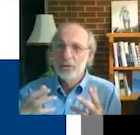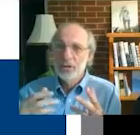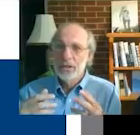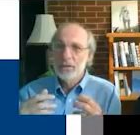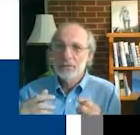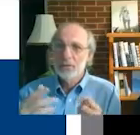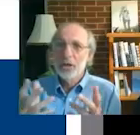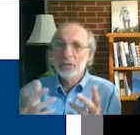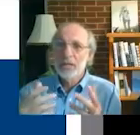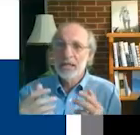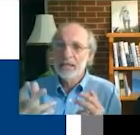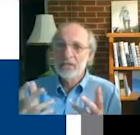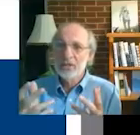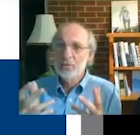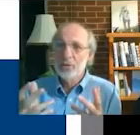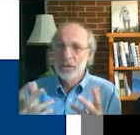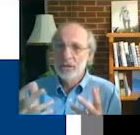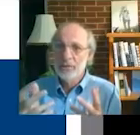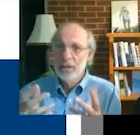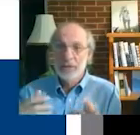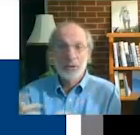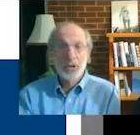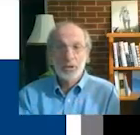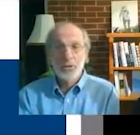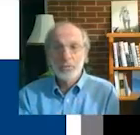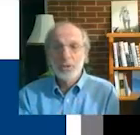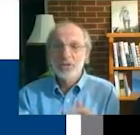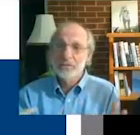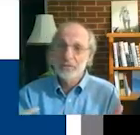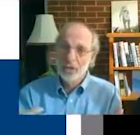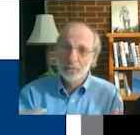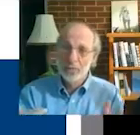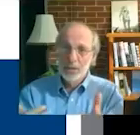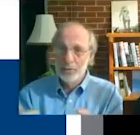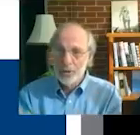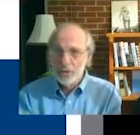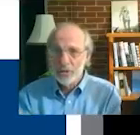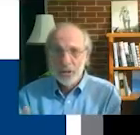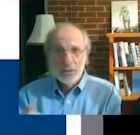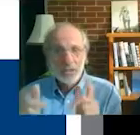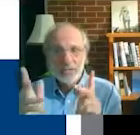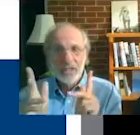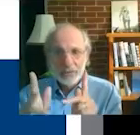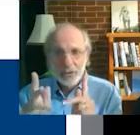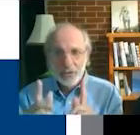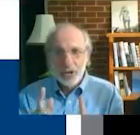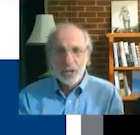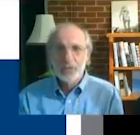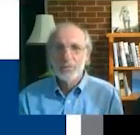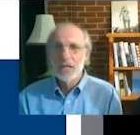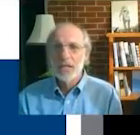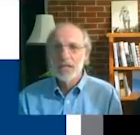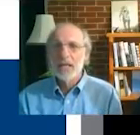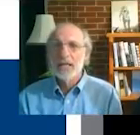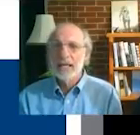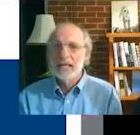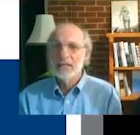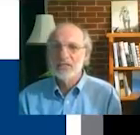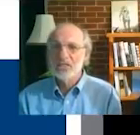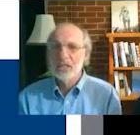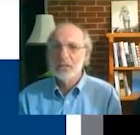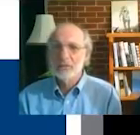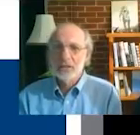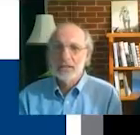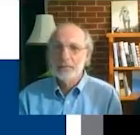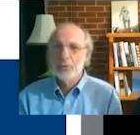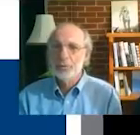never forgotten my hands in the morning. I've forgotten notebooks, I've forgotten my computer, but I've never forgotten my